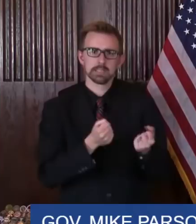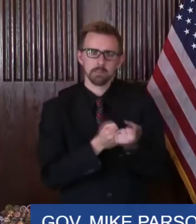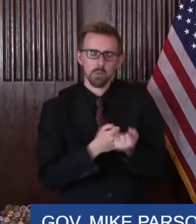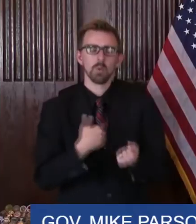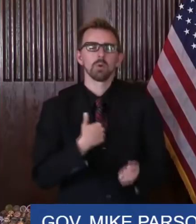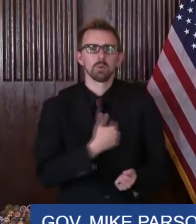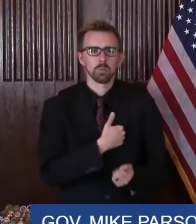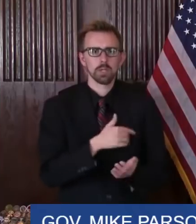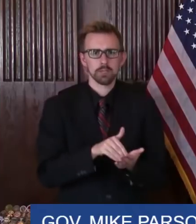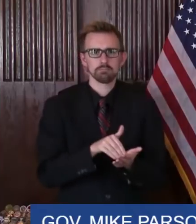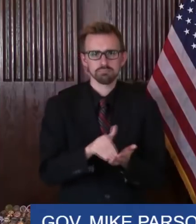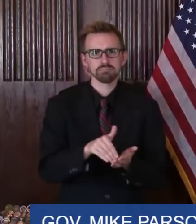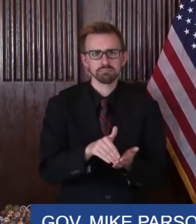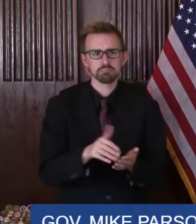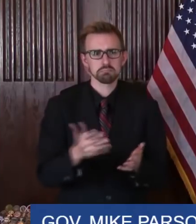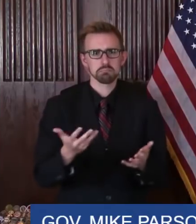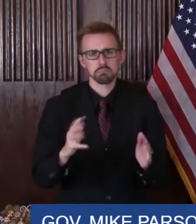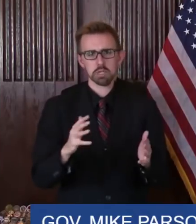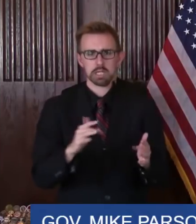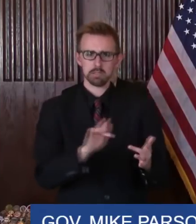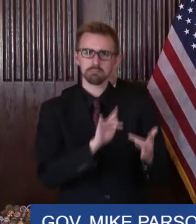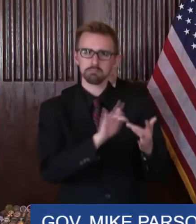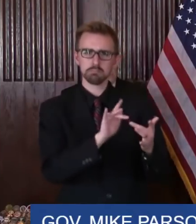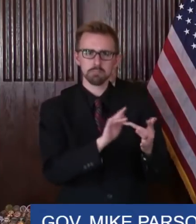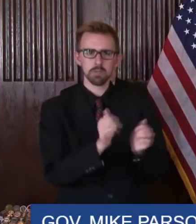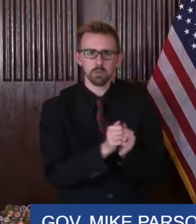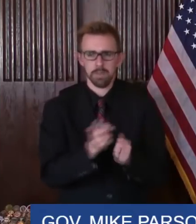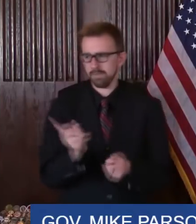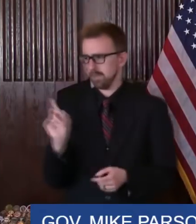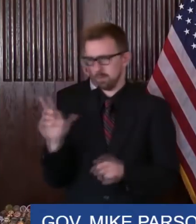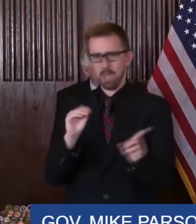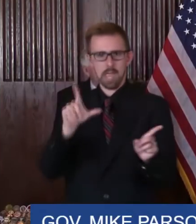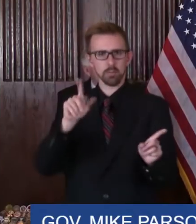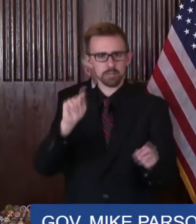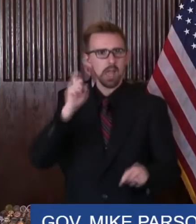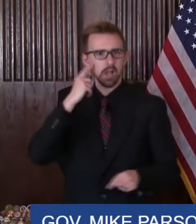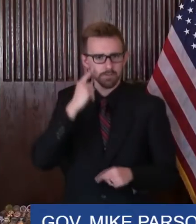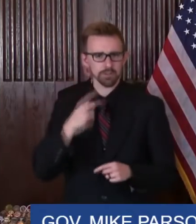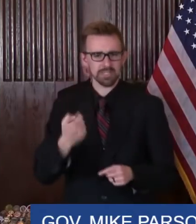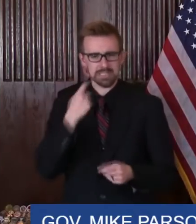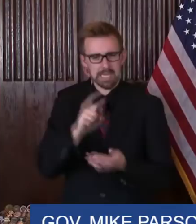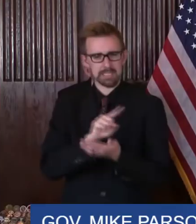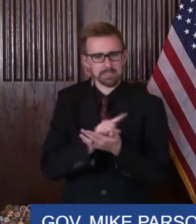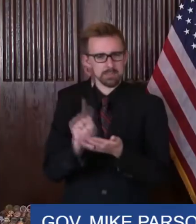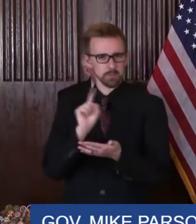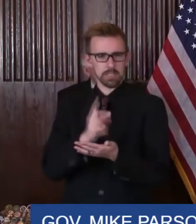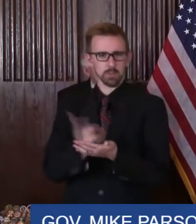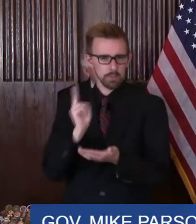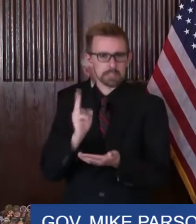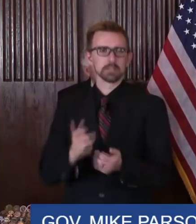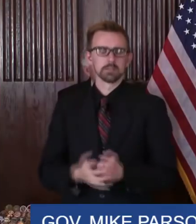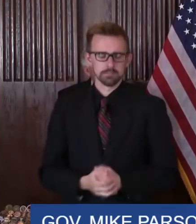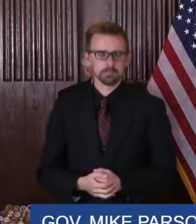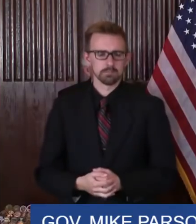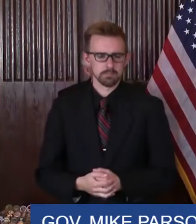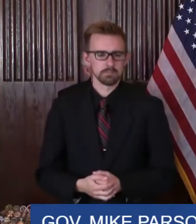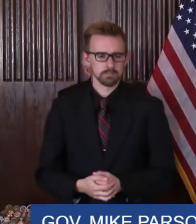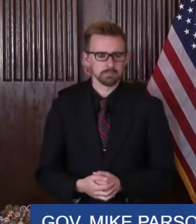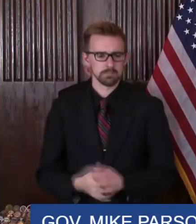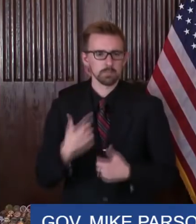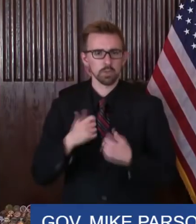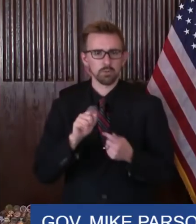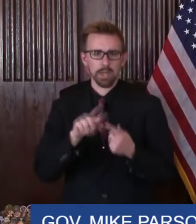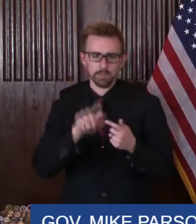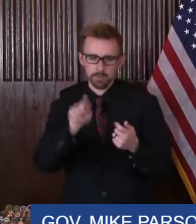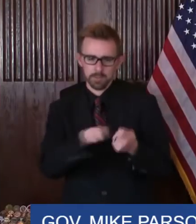in some pretty steady contacts with you all just over the last week or so, 2 weeks, trying to nail